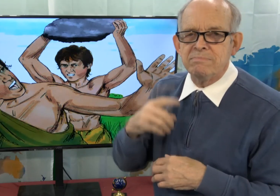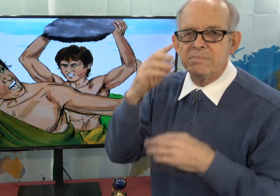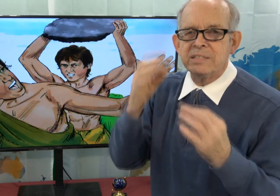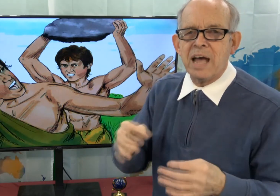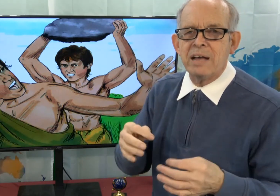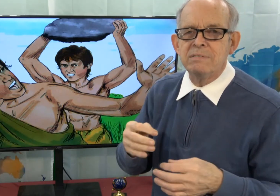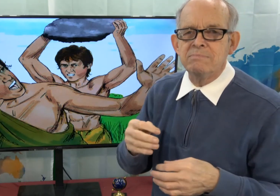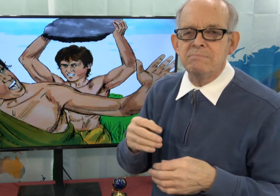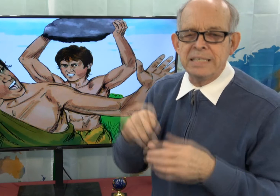he died.